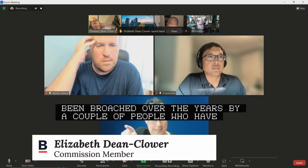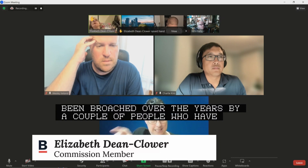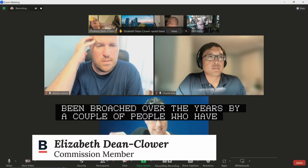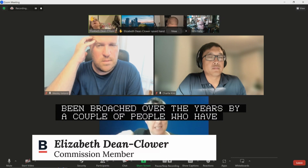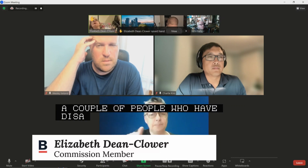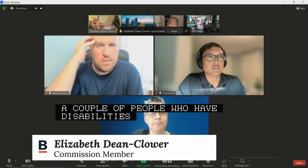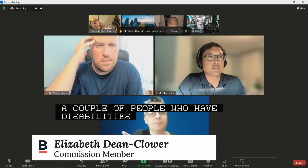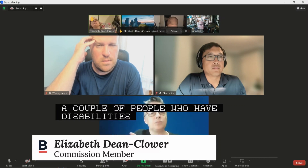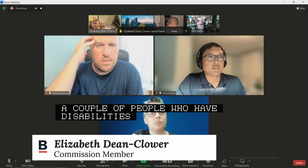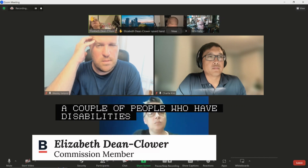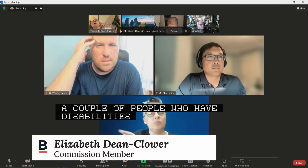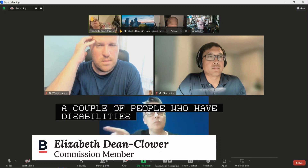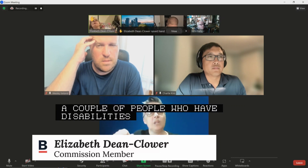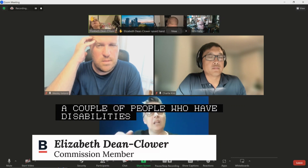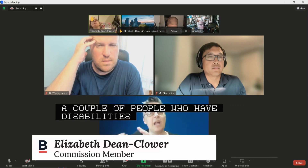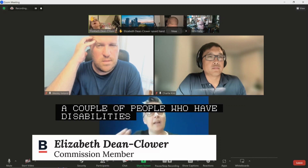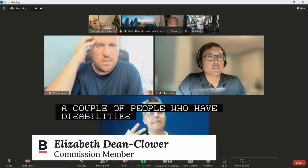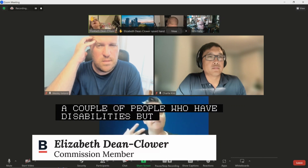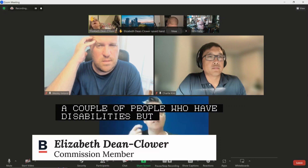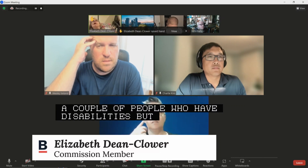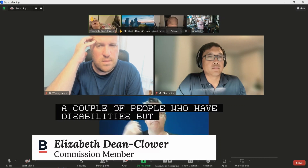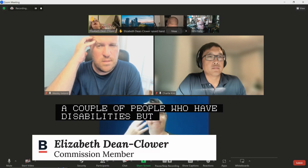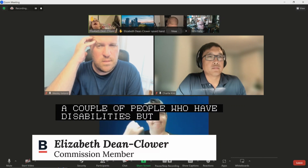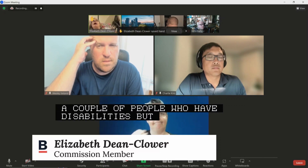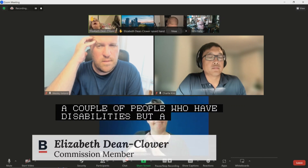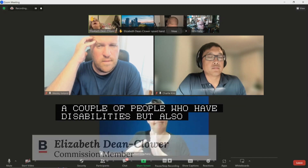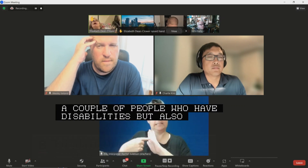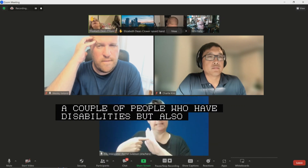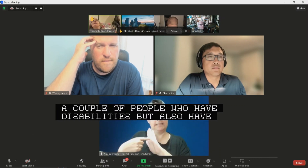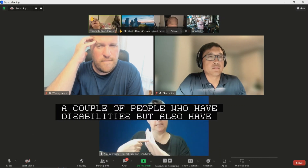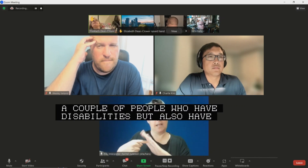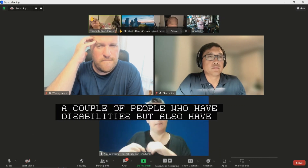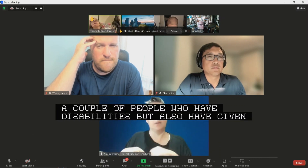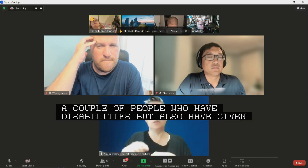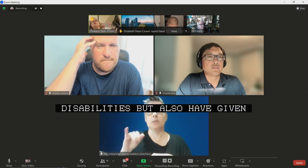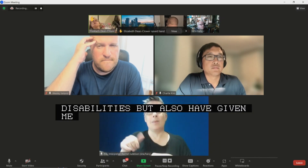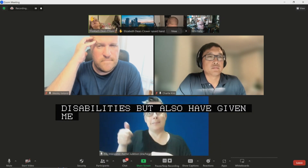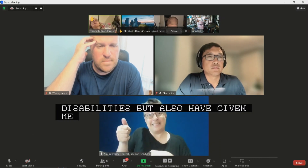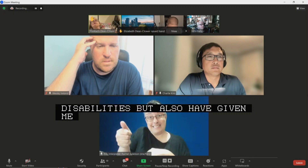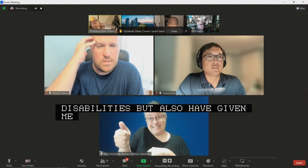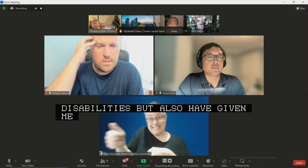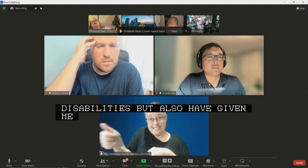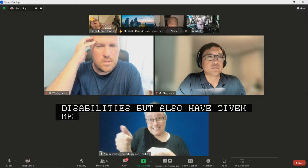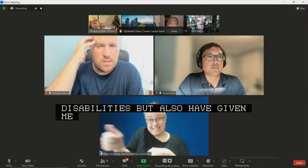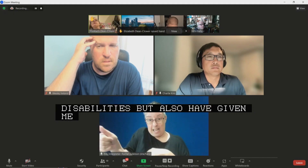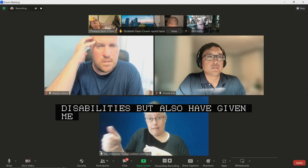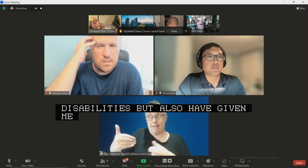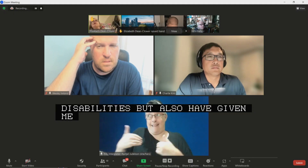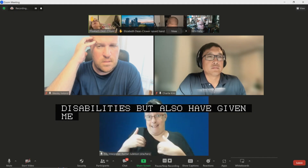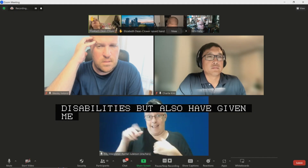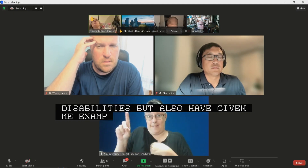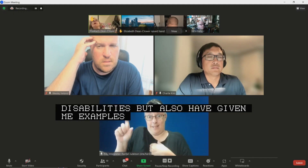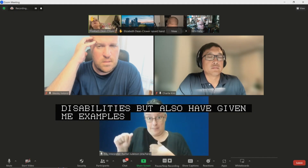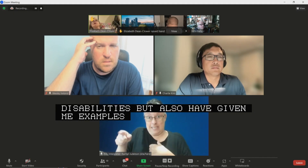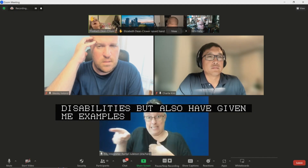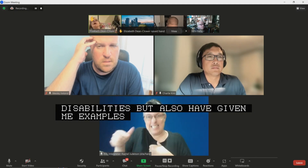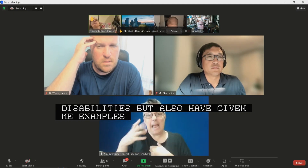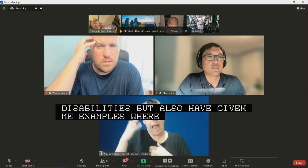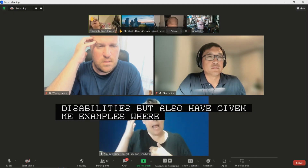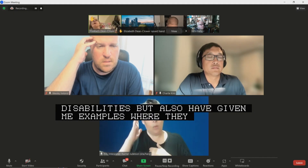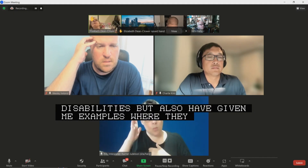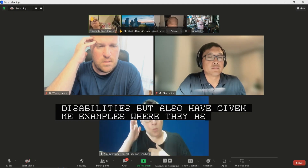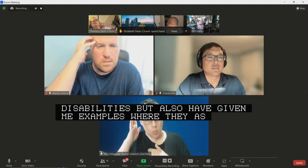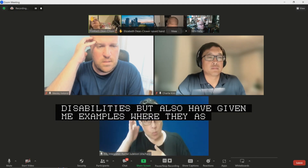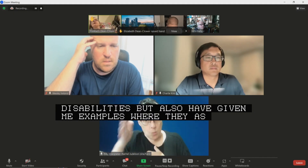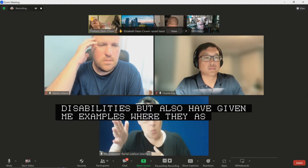have given me examples where they, as individuals with disabilities, would want to